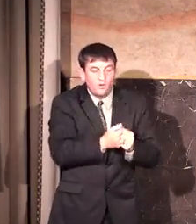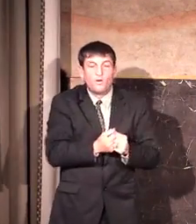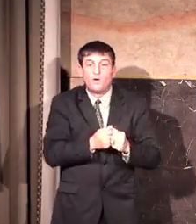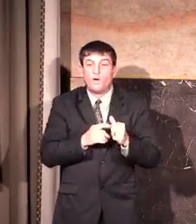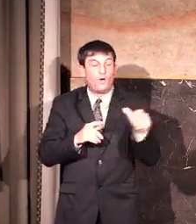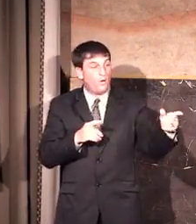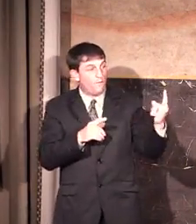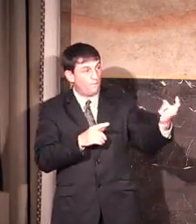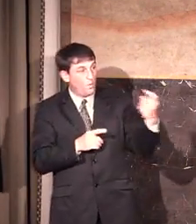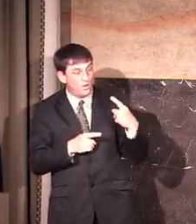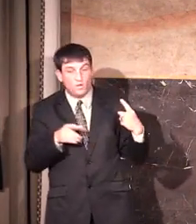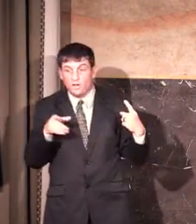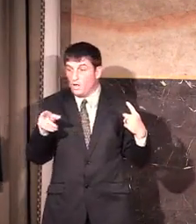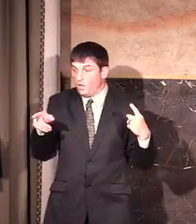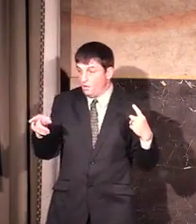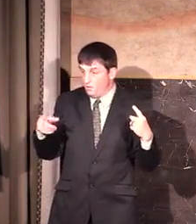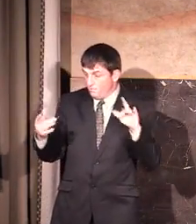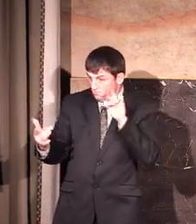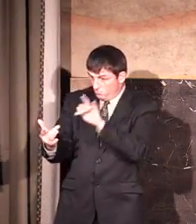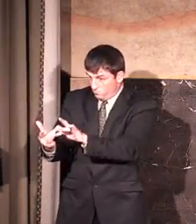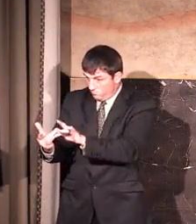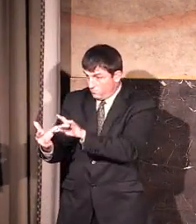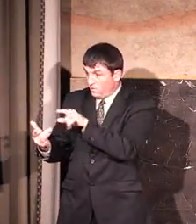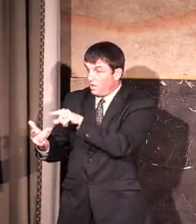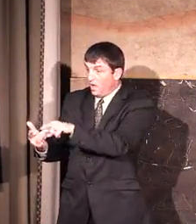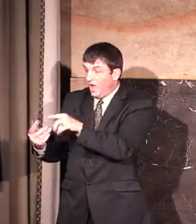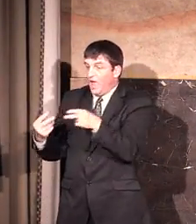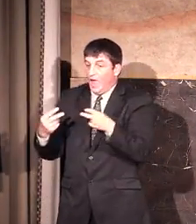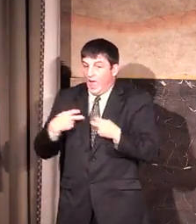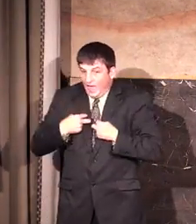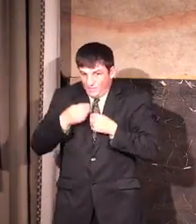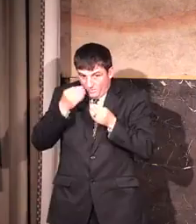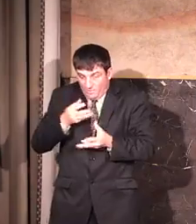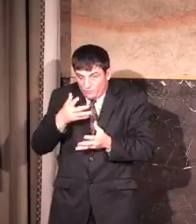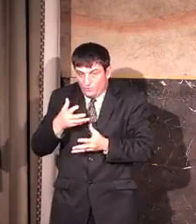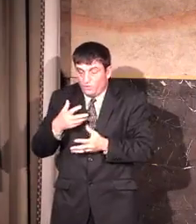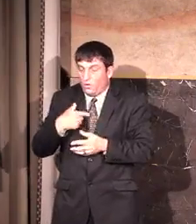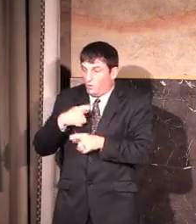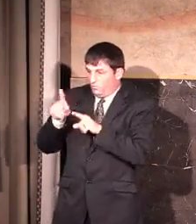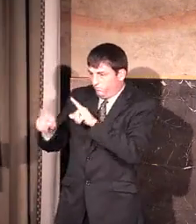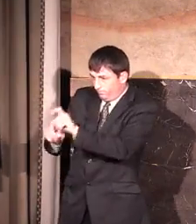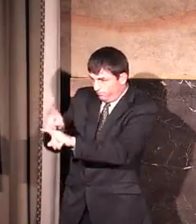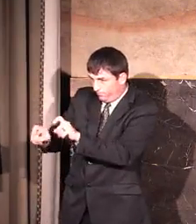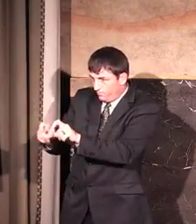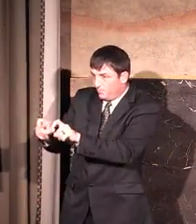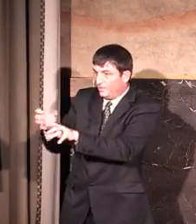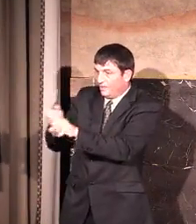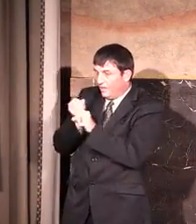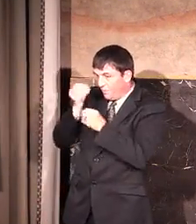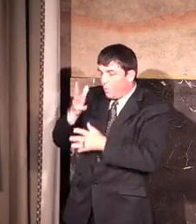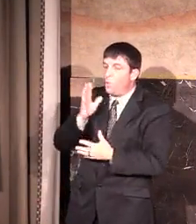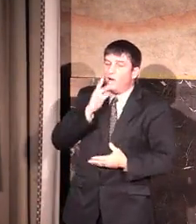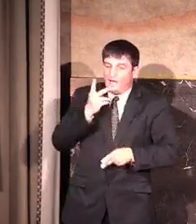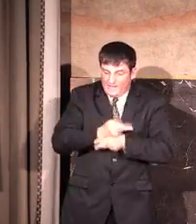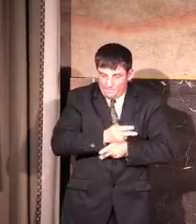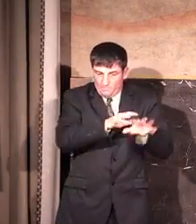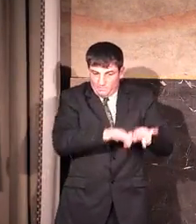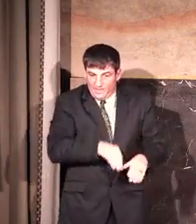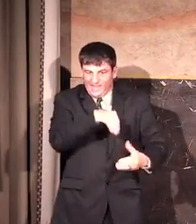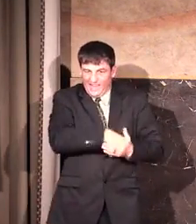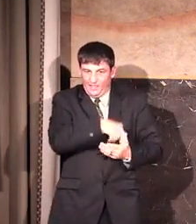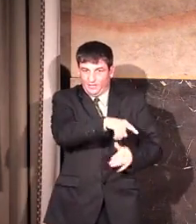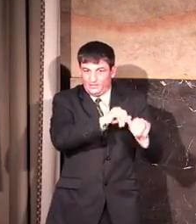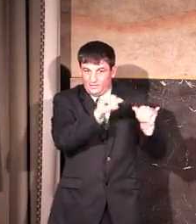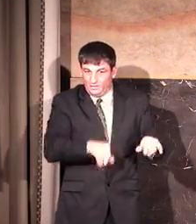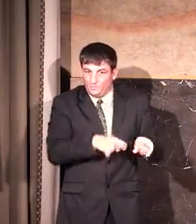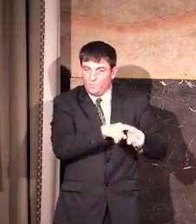have contact details on the individual that you've come in contact with, our team will ask for that information. Again, it's kept in a private system. We're using